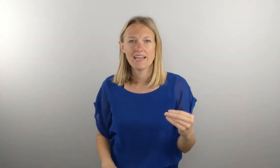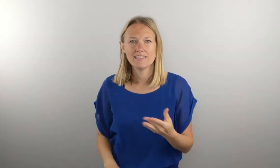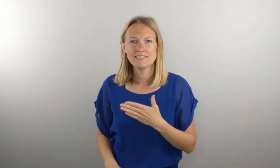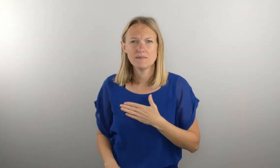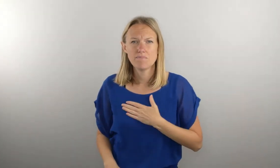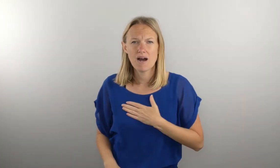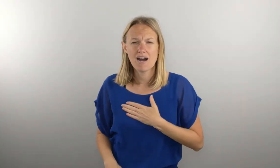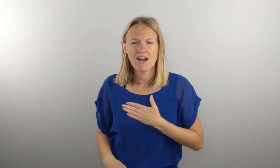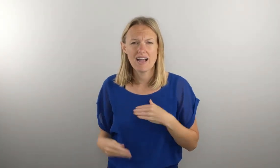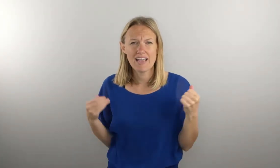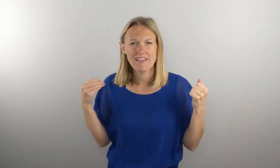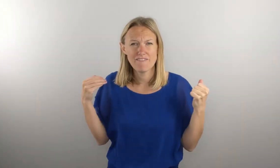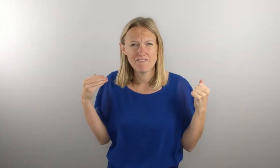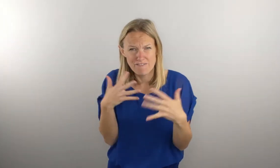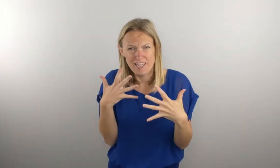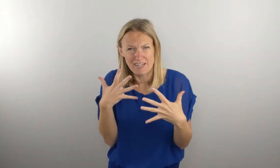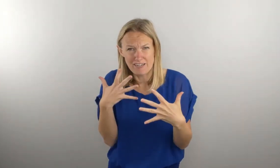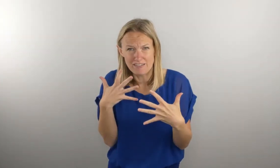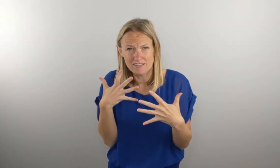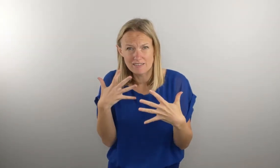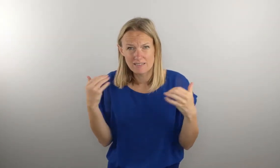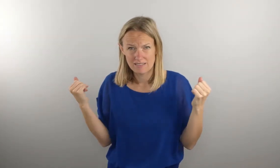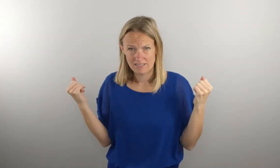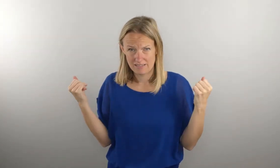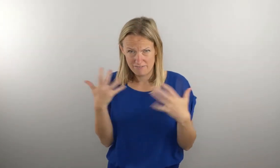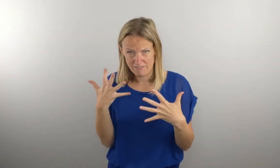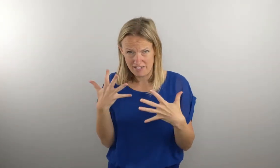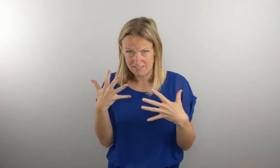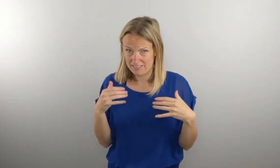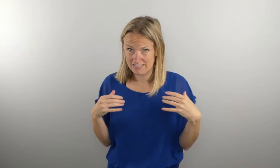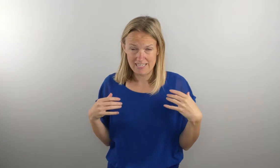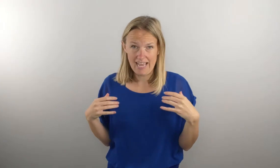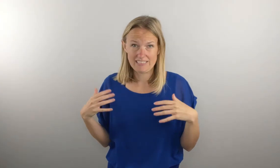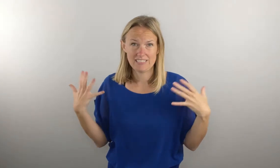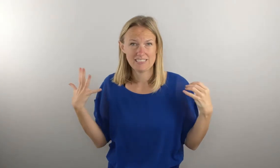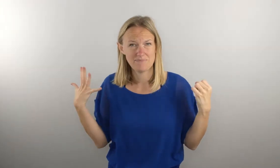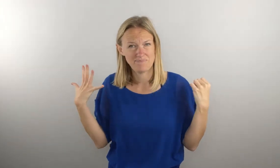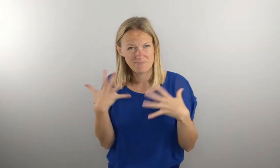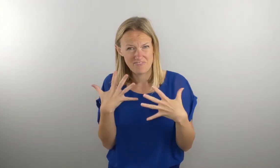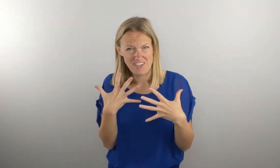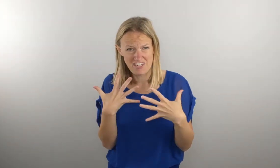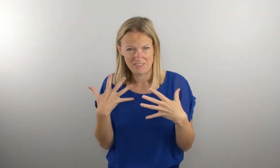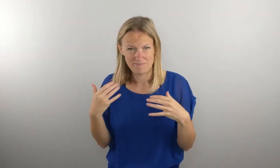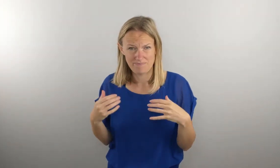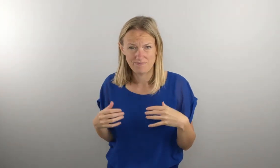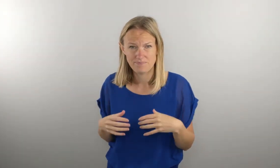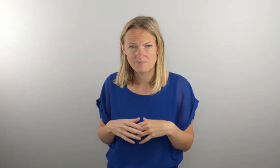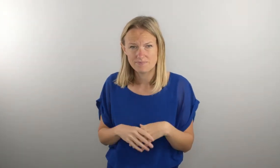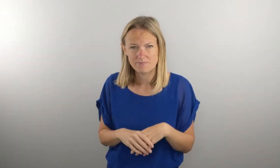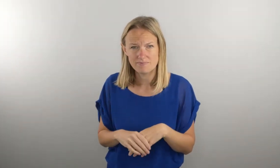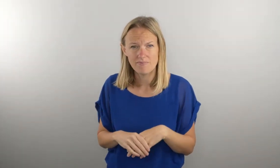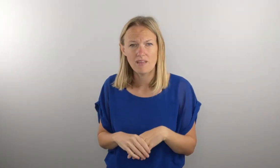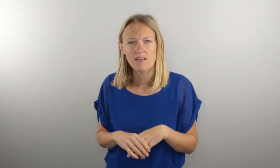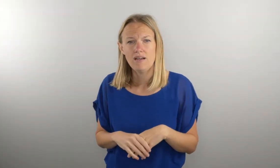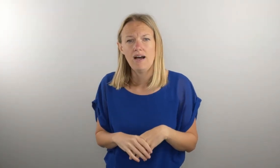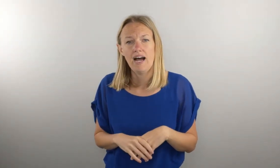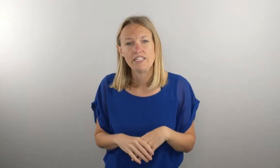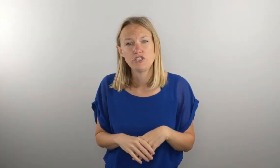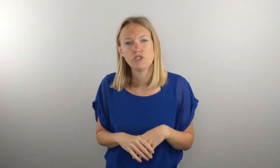and my fear, okay? Fear, just like anxious, fear. I